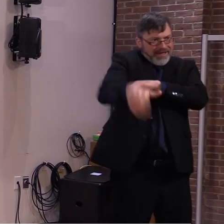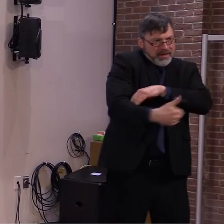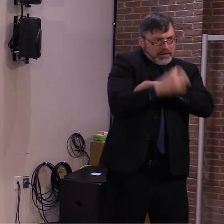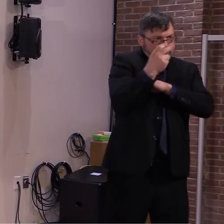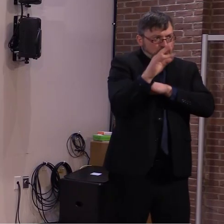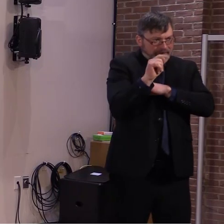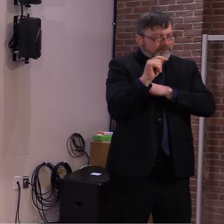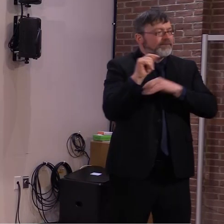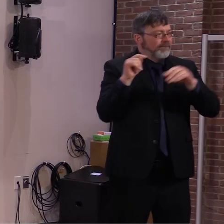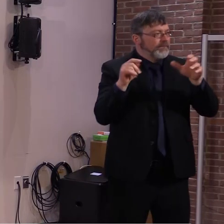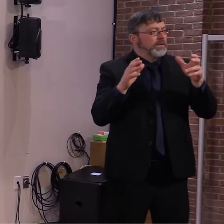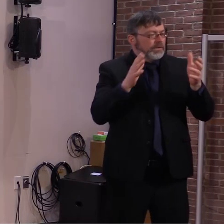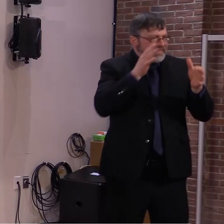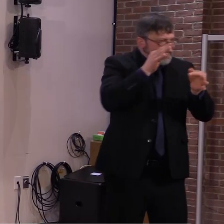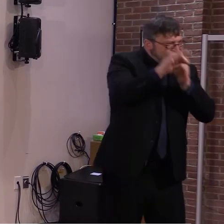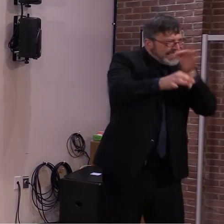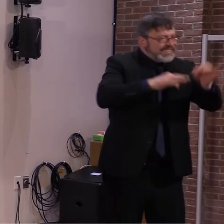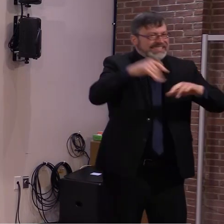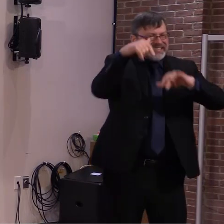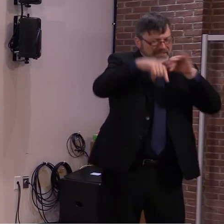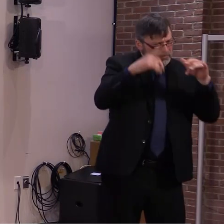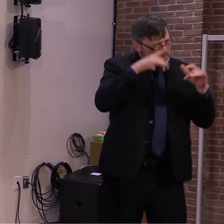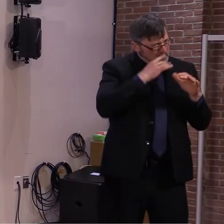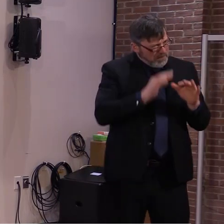the patient-facing direct care staff.